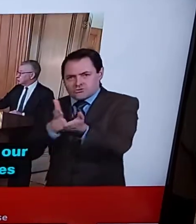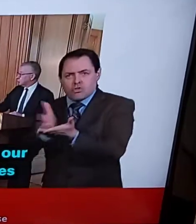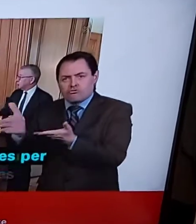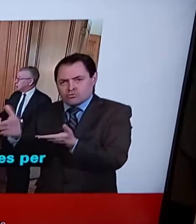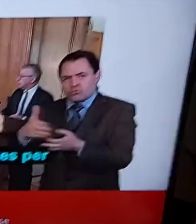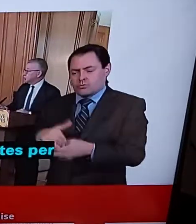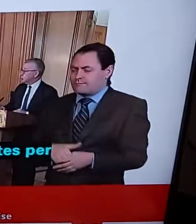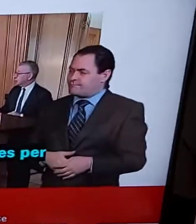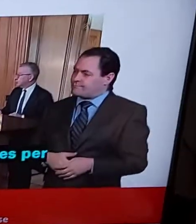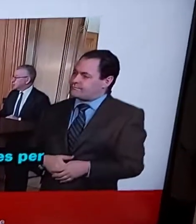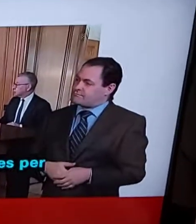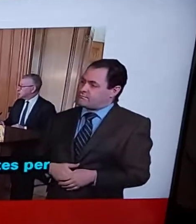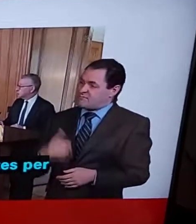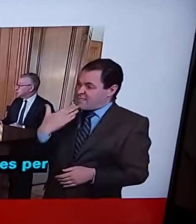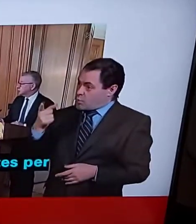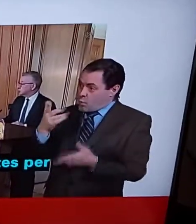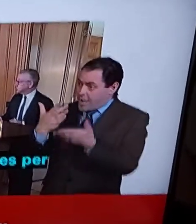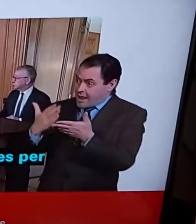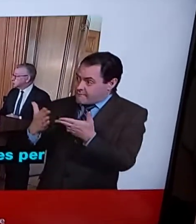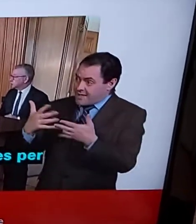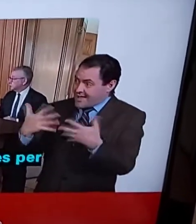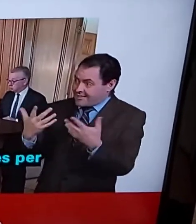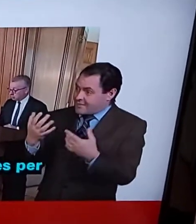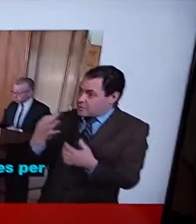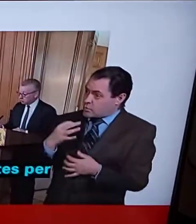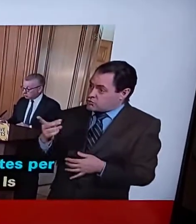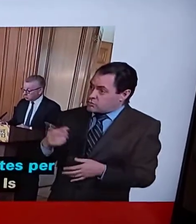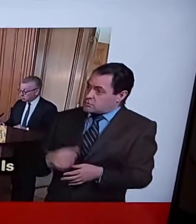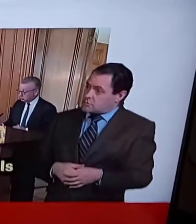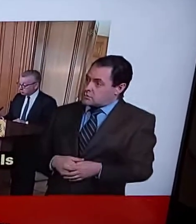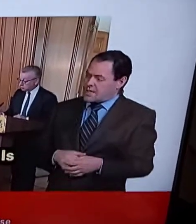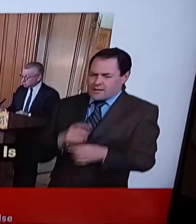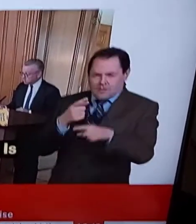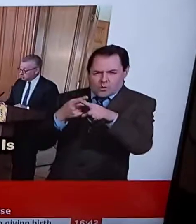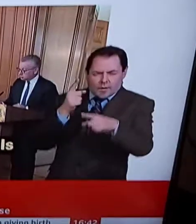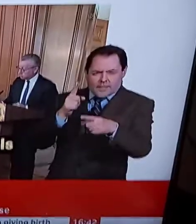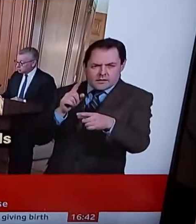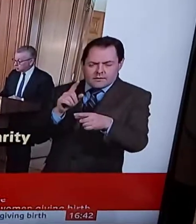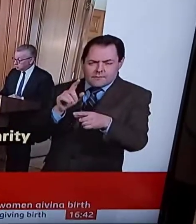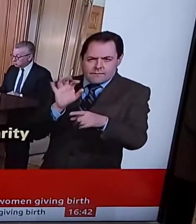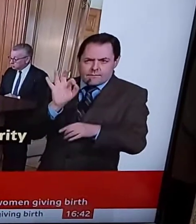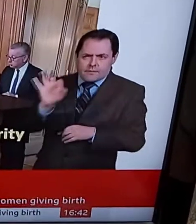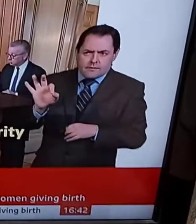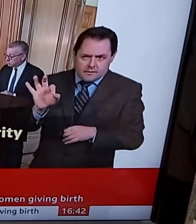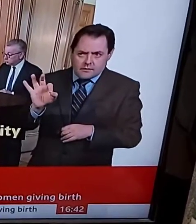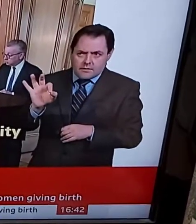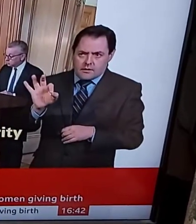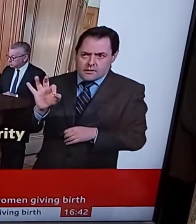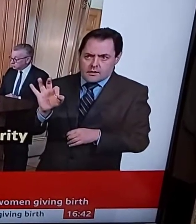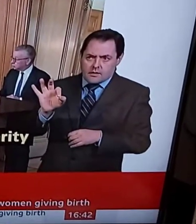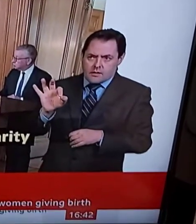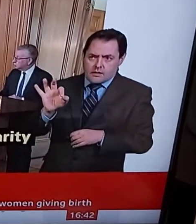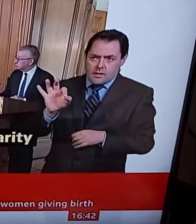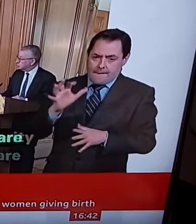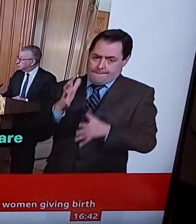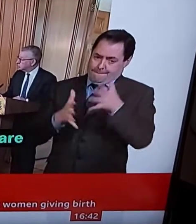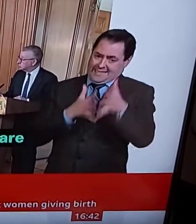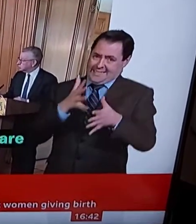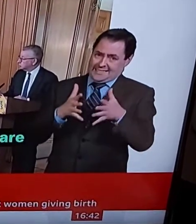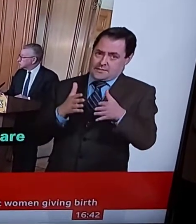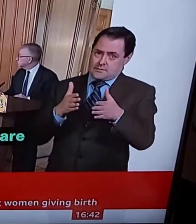there anything you just wanted clarity on there, David? Just very quickly then, are you putting more weight on infection rates or